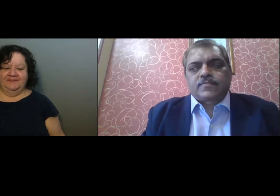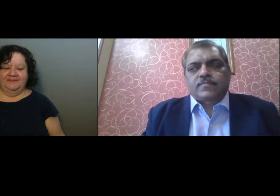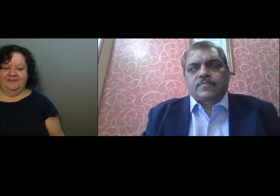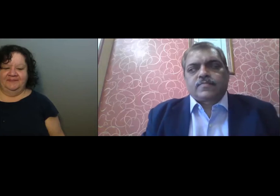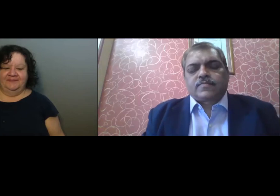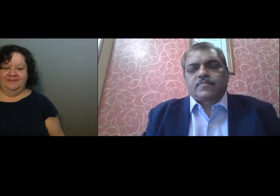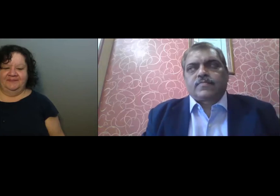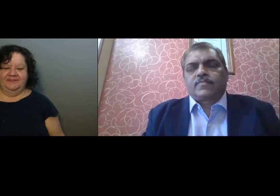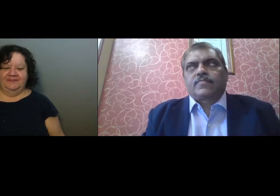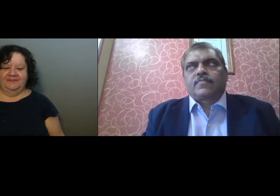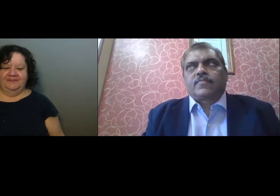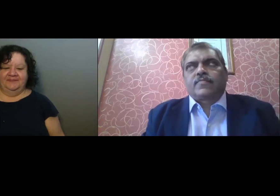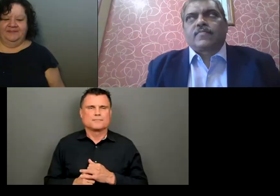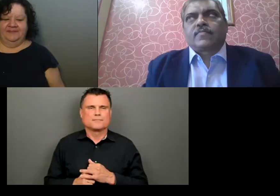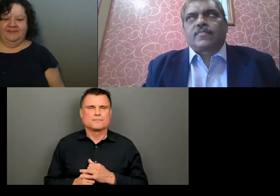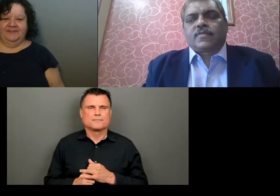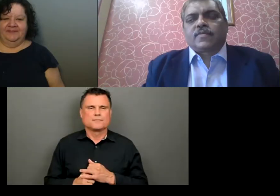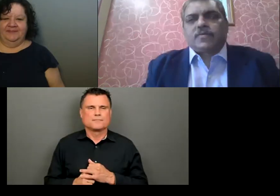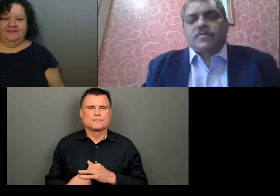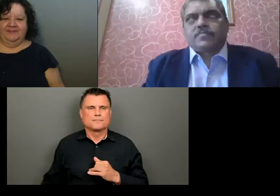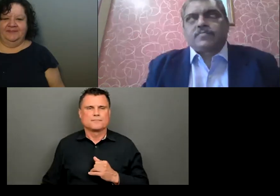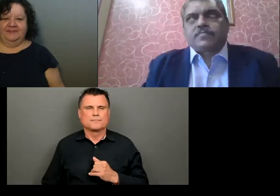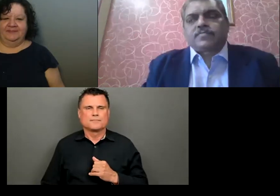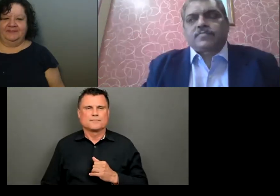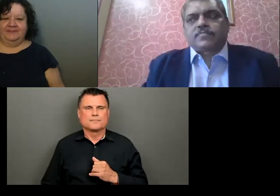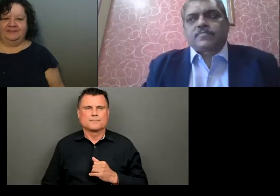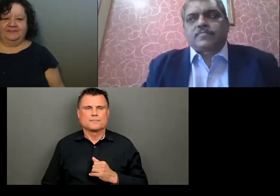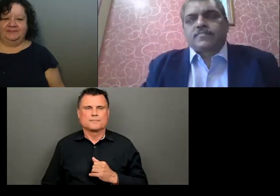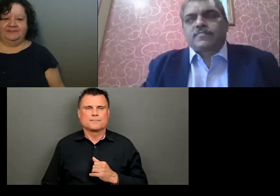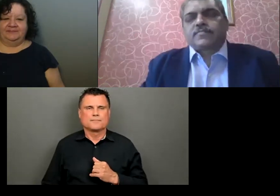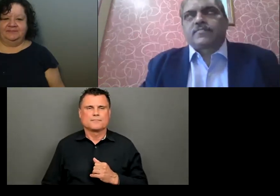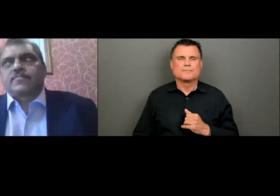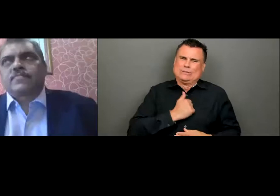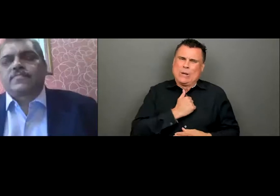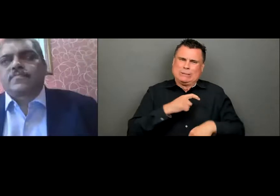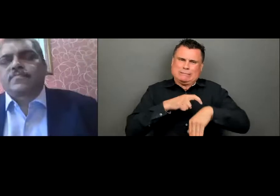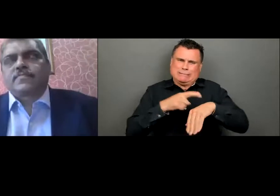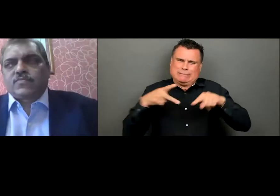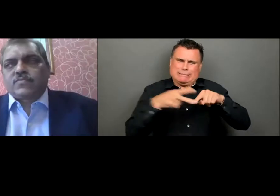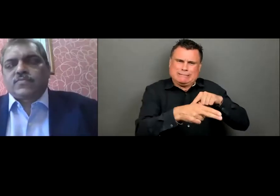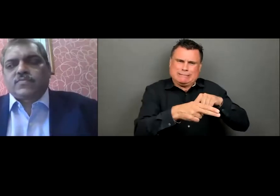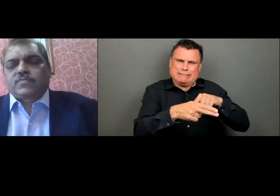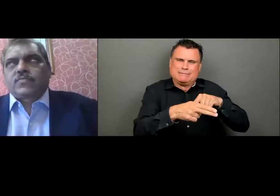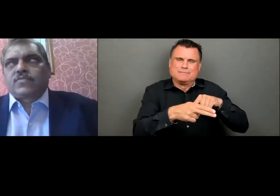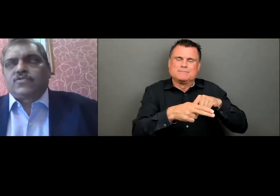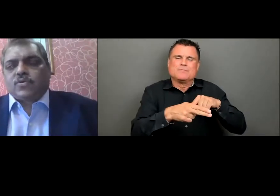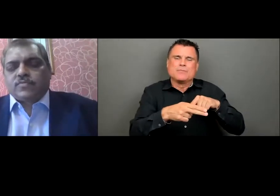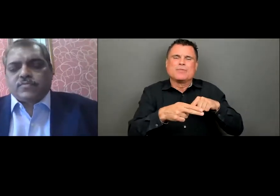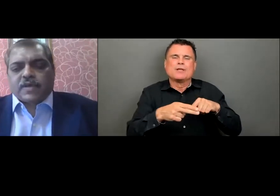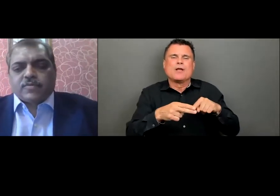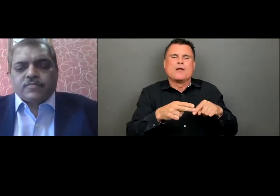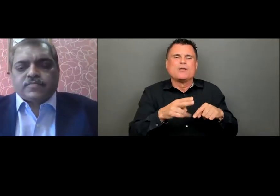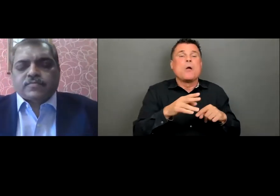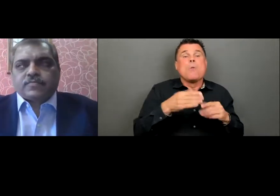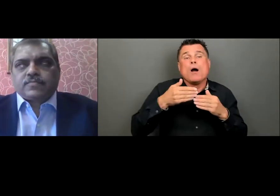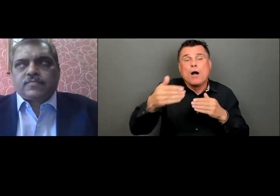Talking points, dot, thank you very much. Sorry to cut you off there. I'm sure there will be time for question and answers at the end of this session. Sure.